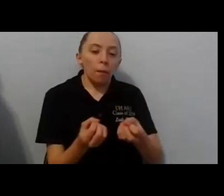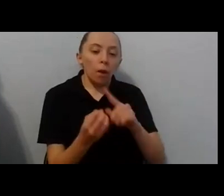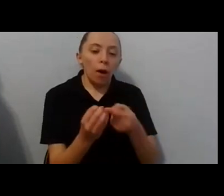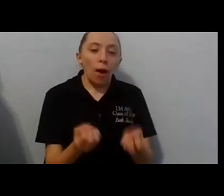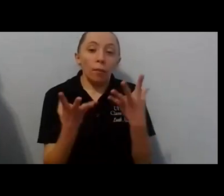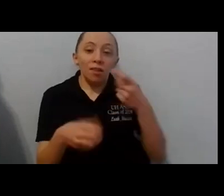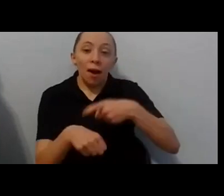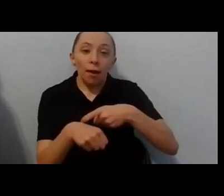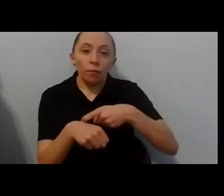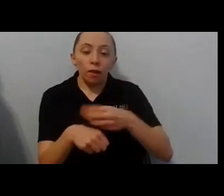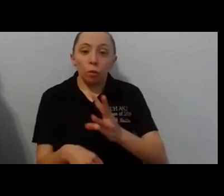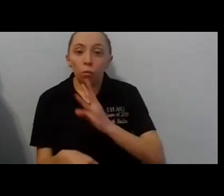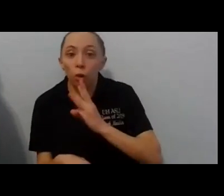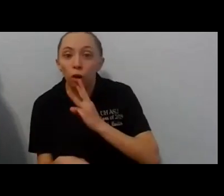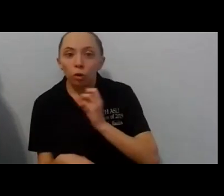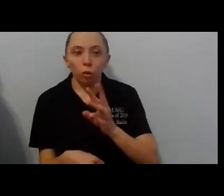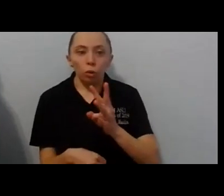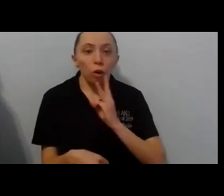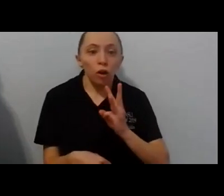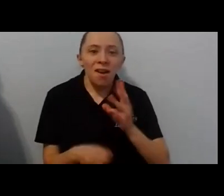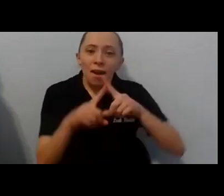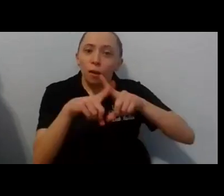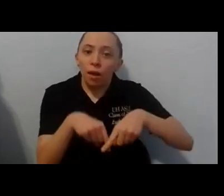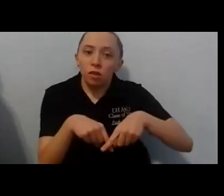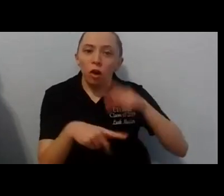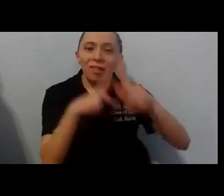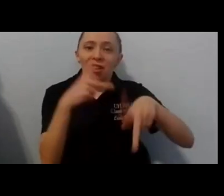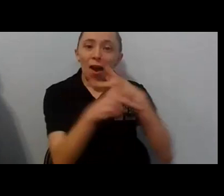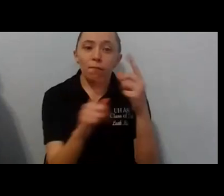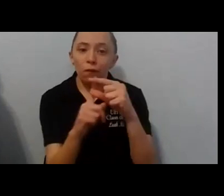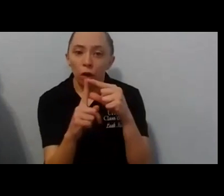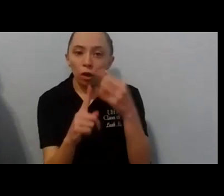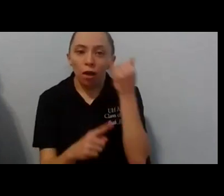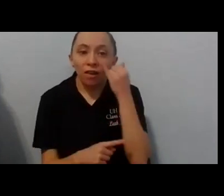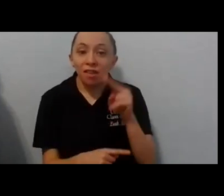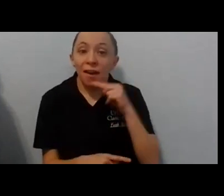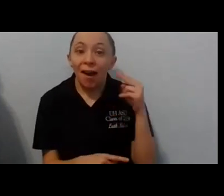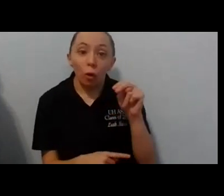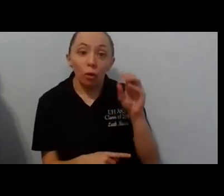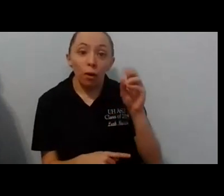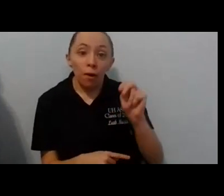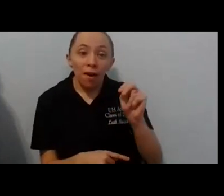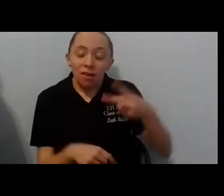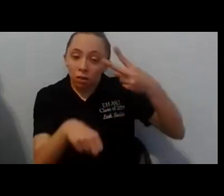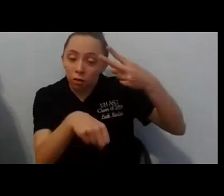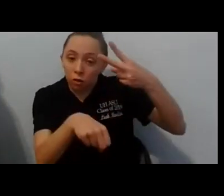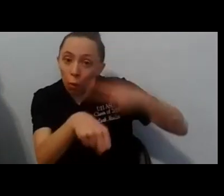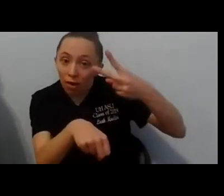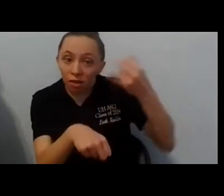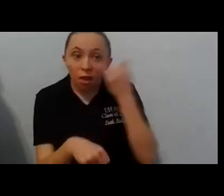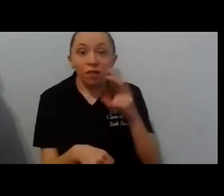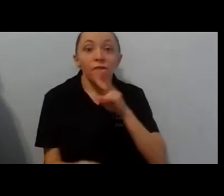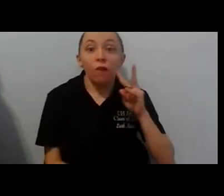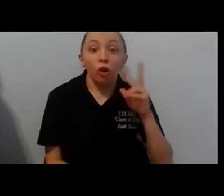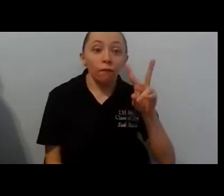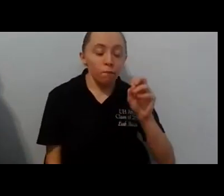question about how many times like water or water, it depends on the type of word. If it's a noun, it's